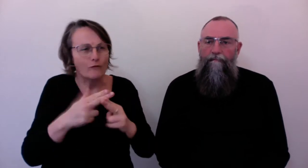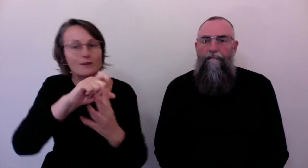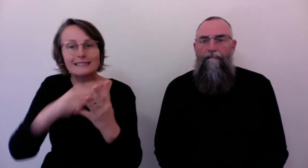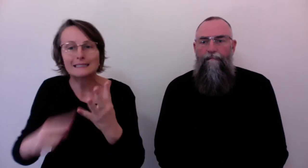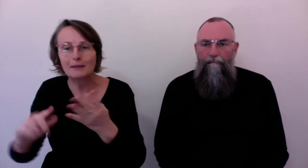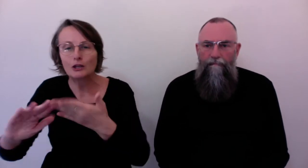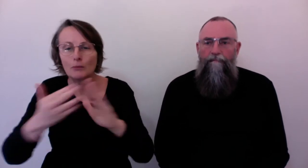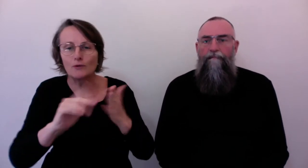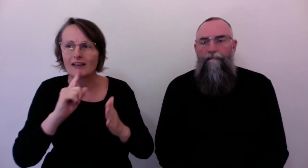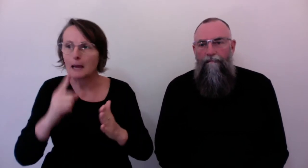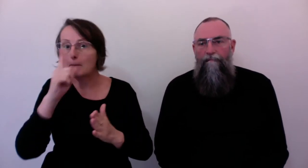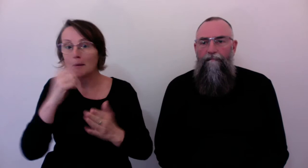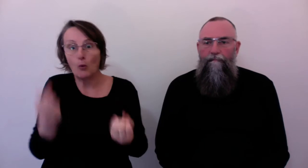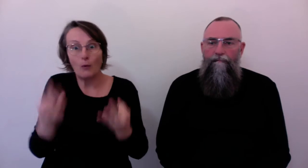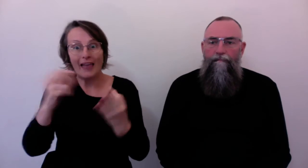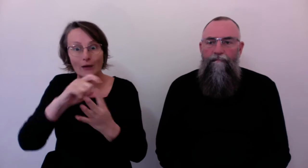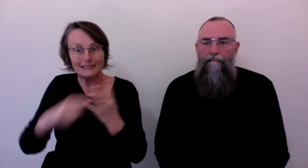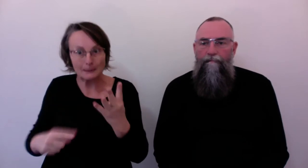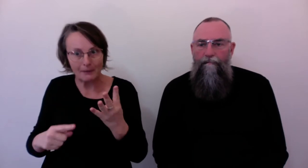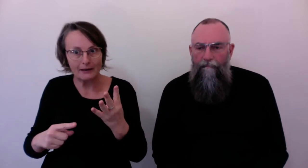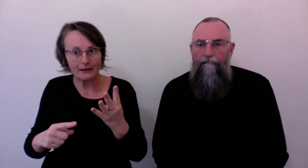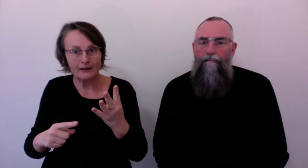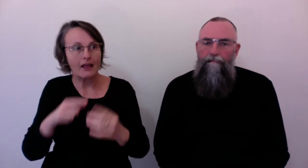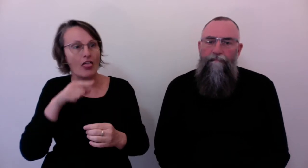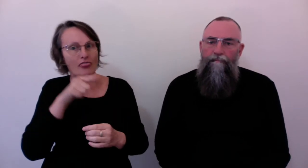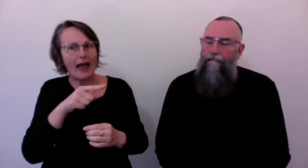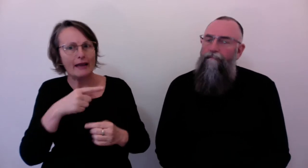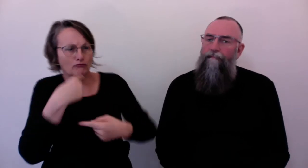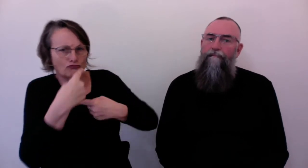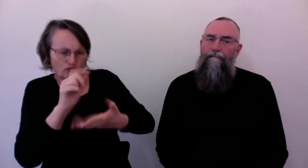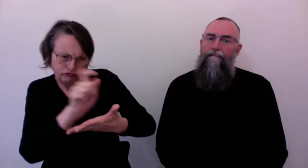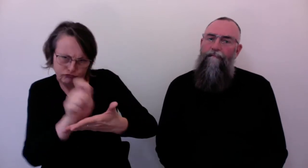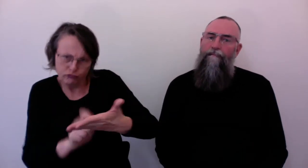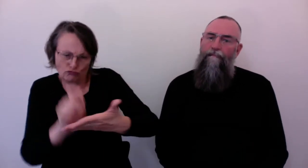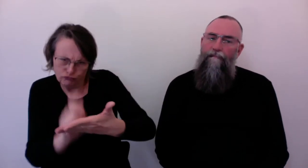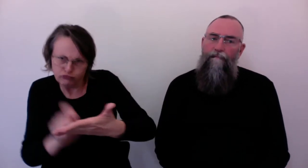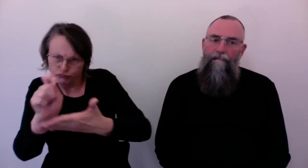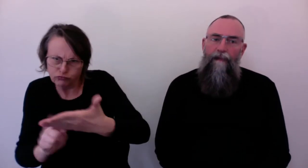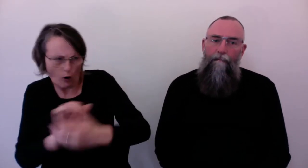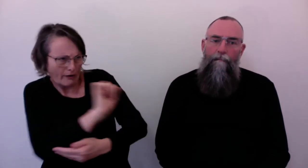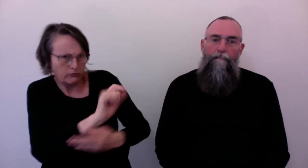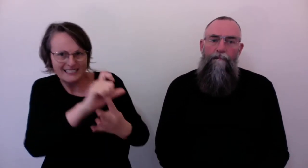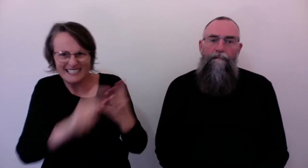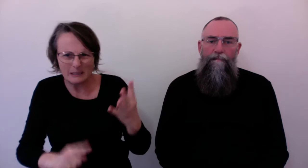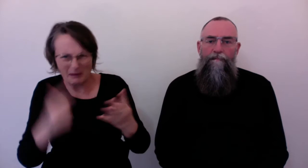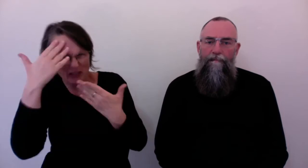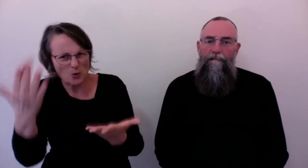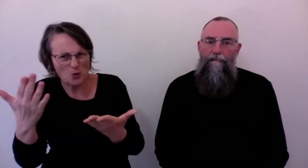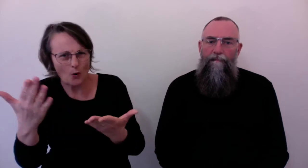about able-bodied people telling disability the sector how to operate things. Or- Did Yeah. they follow your lead and then help about